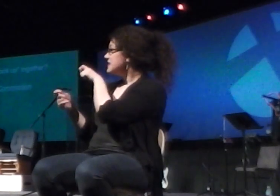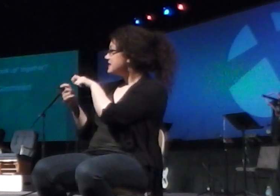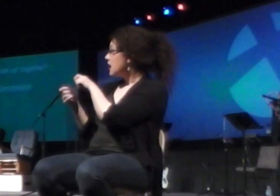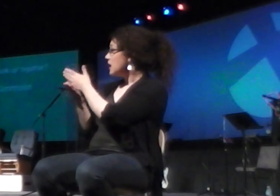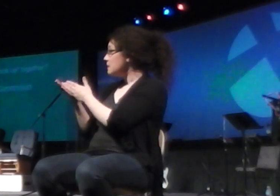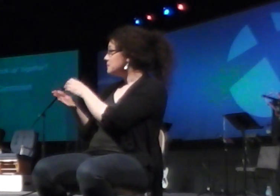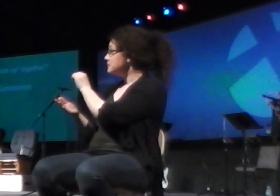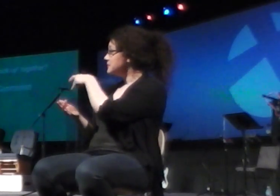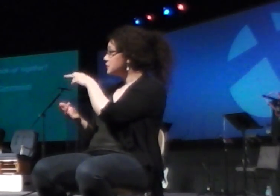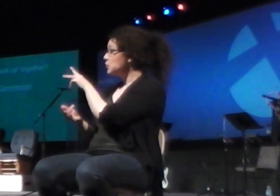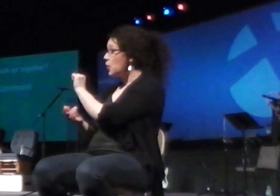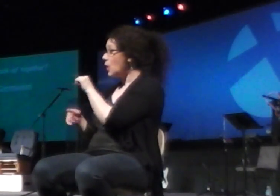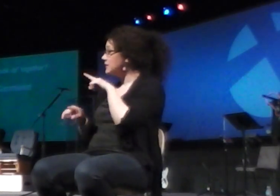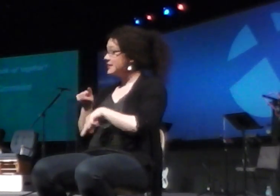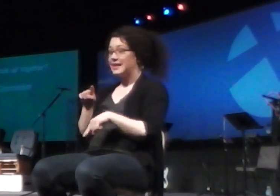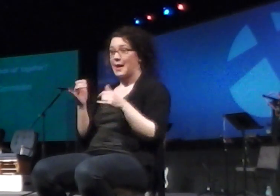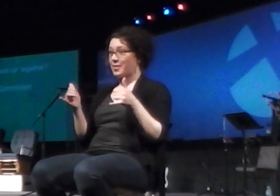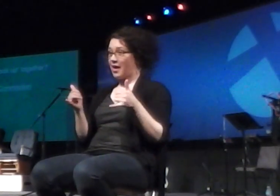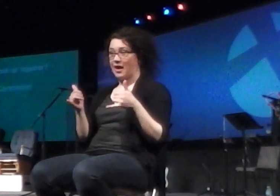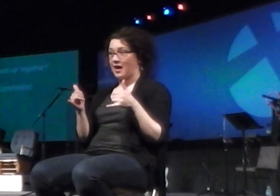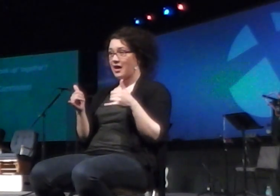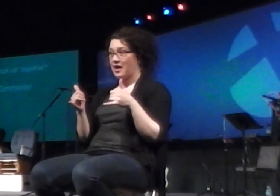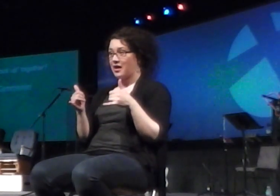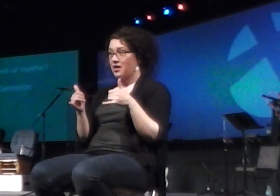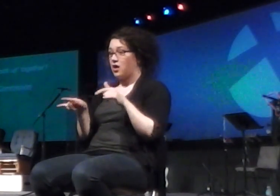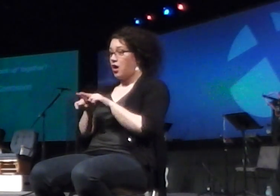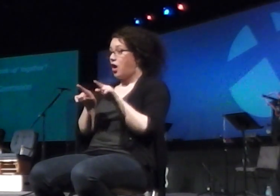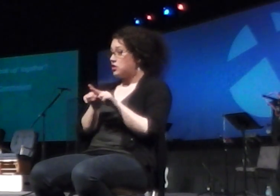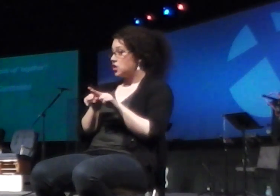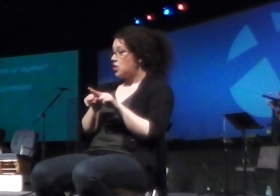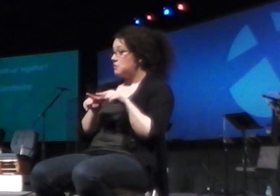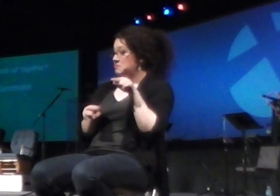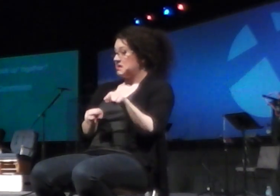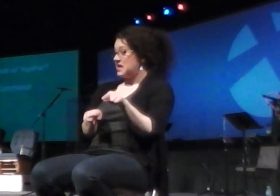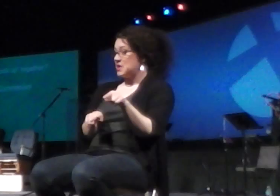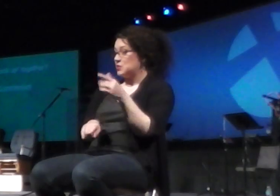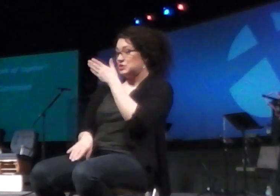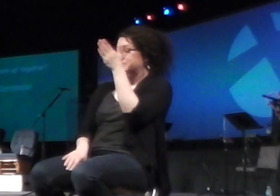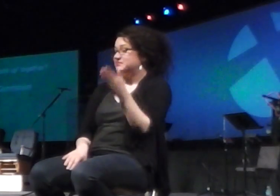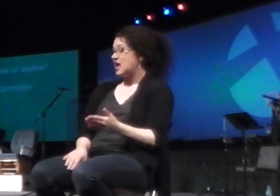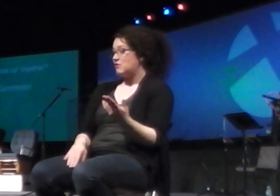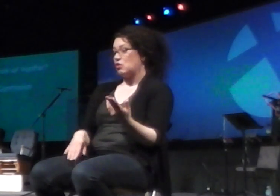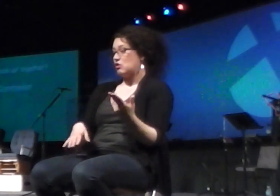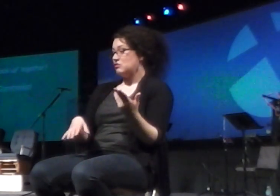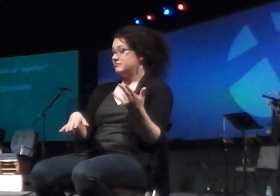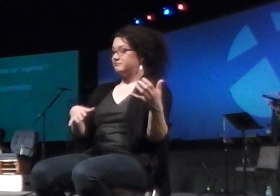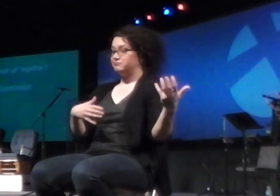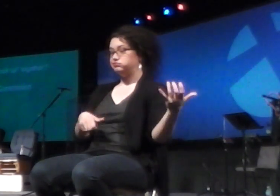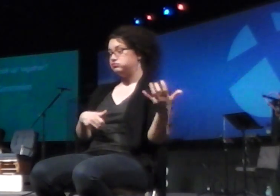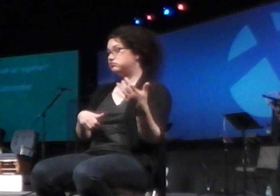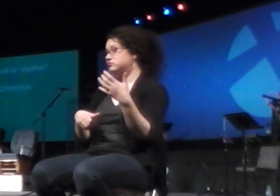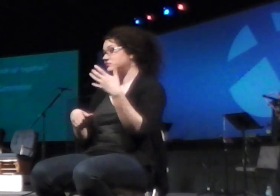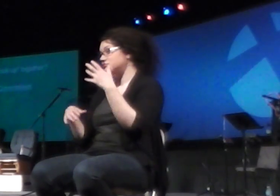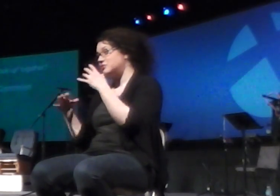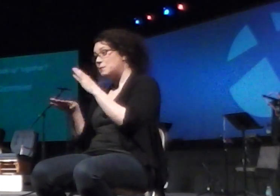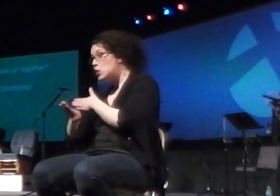sports. And then the one that really stands out in my memory is he actually said he will not ever probably be able to play a musical instrument.